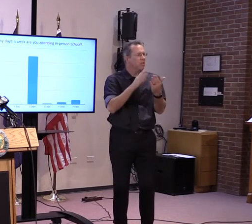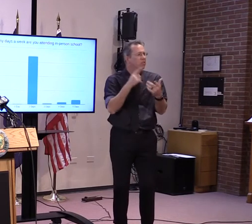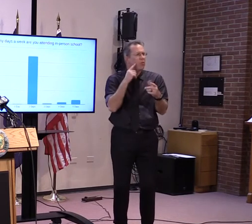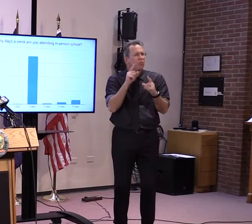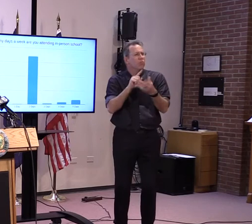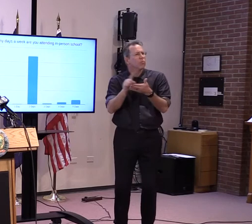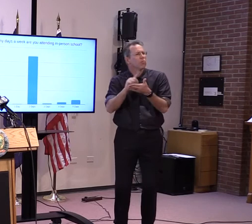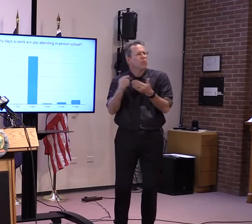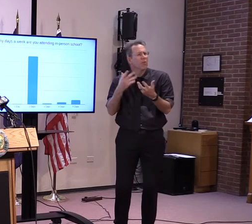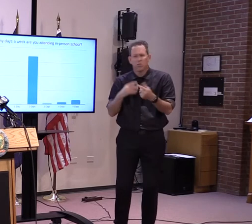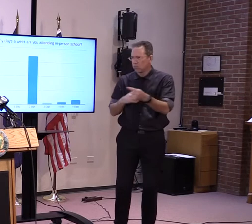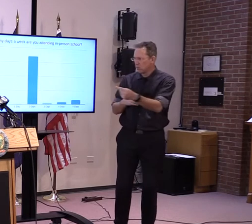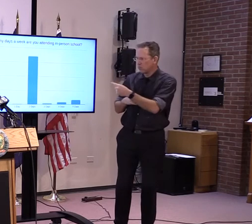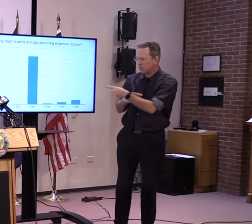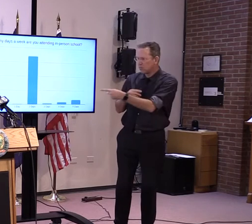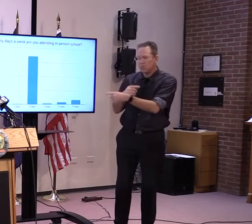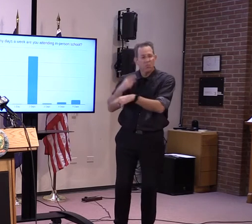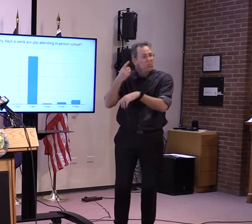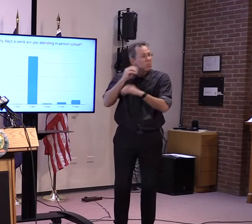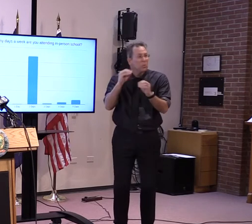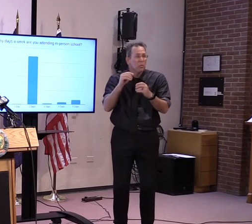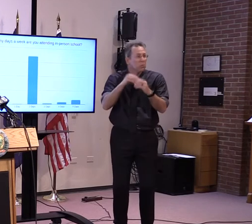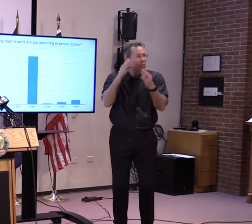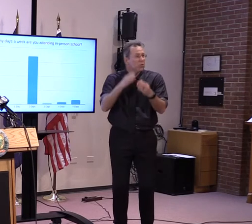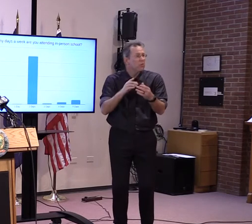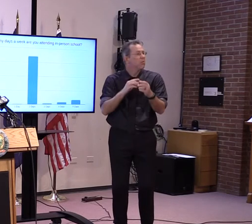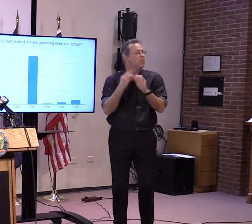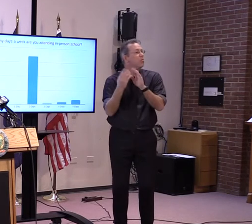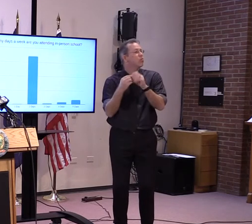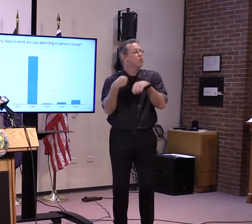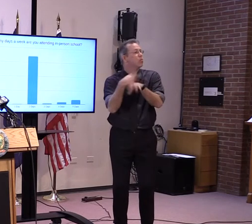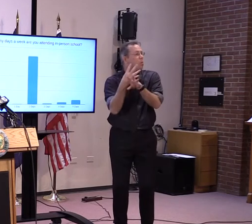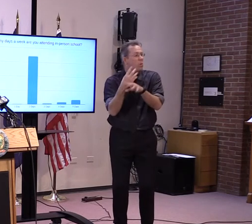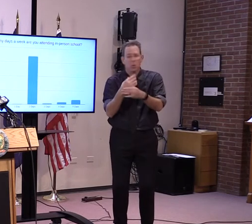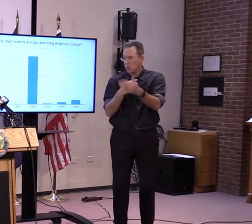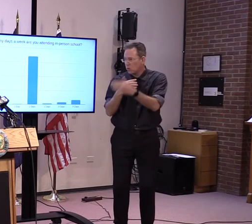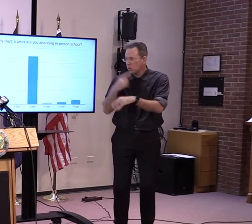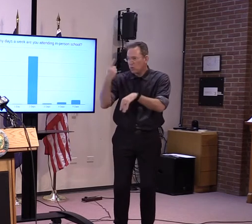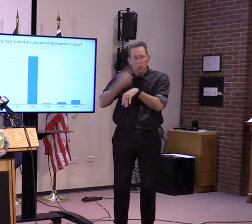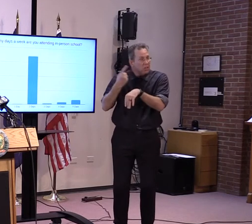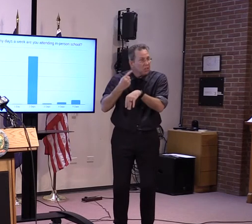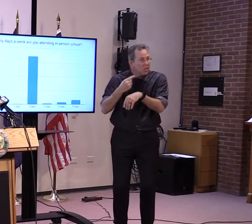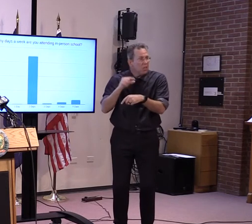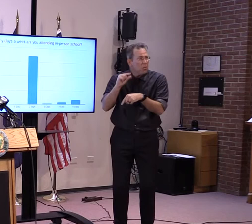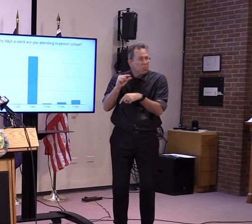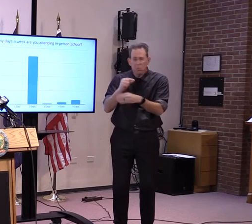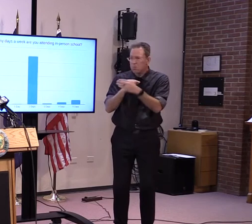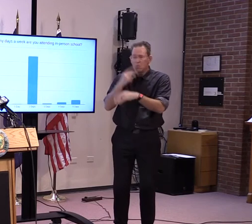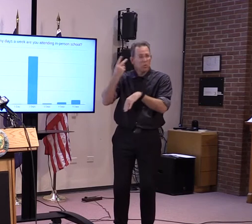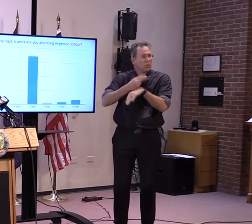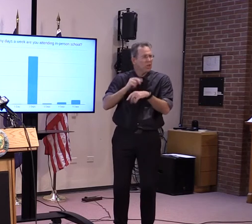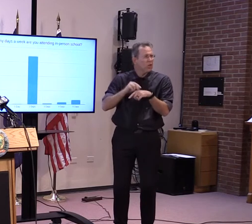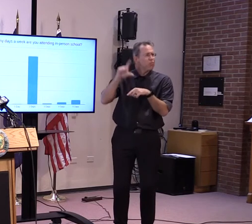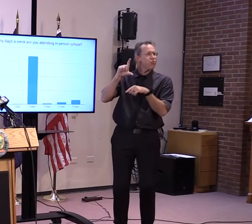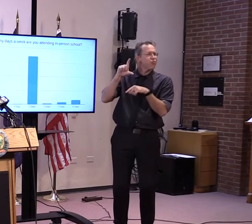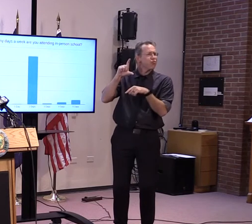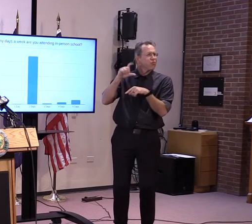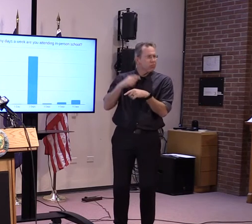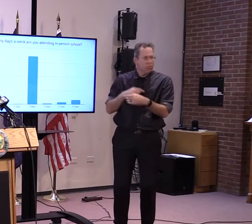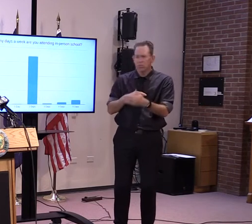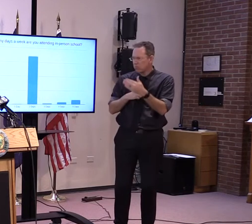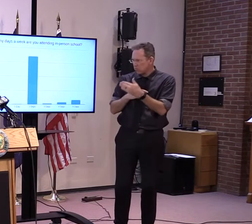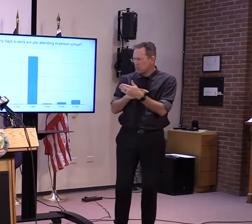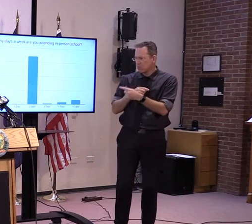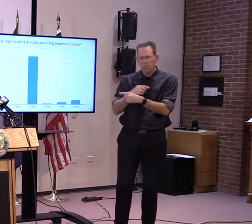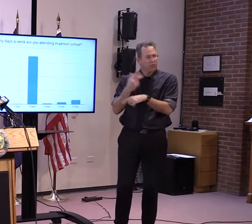operating on 2 days a week and have been sending children to school Monday, Tuesday through Thursday and Friday. Again, this is